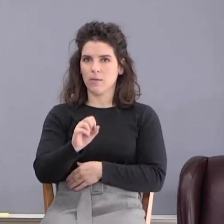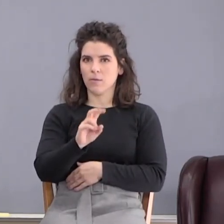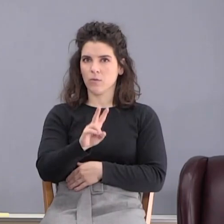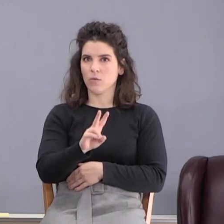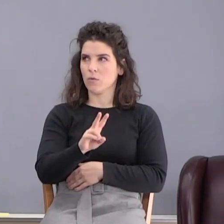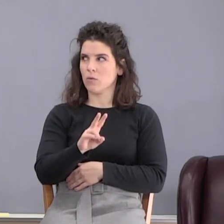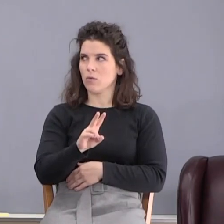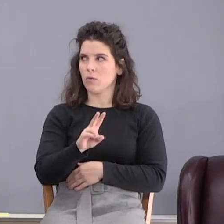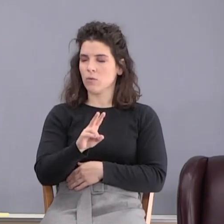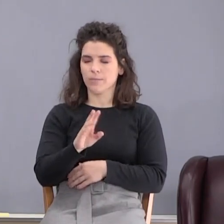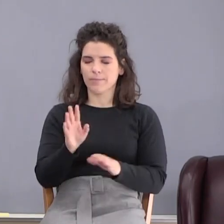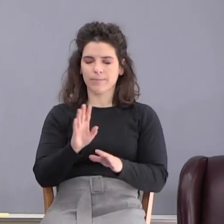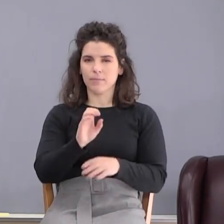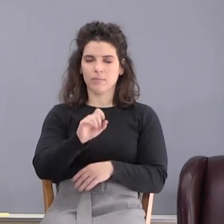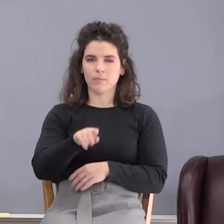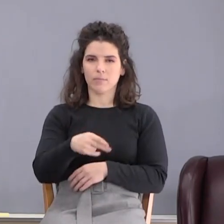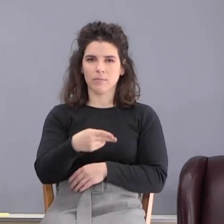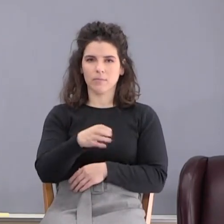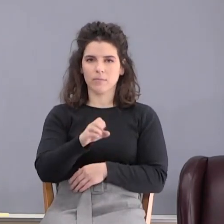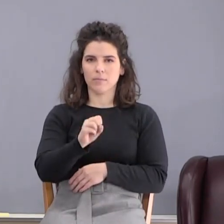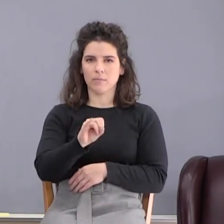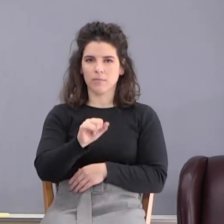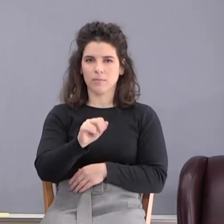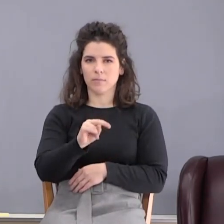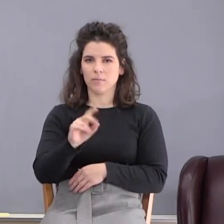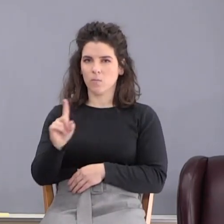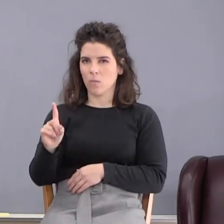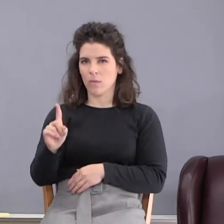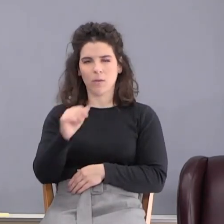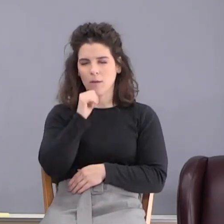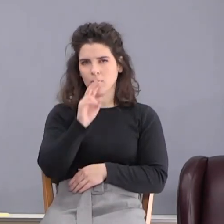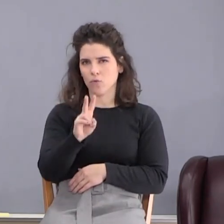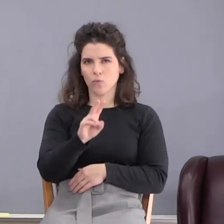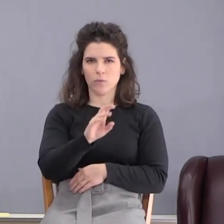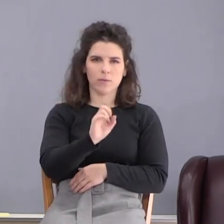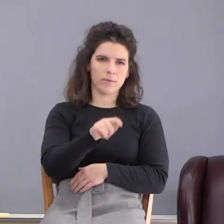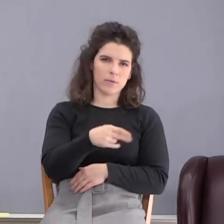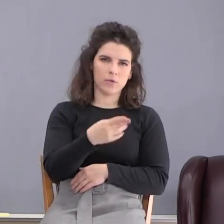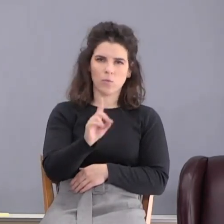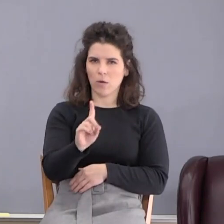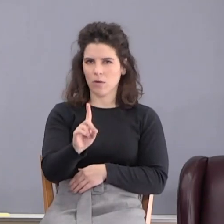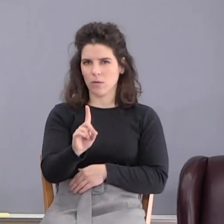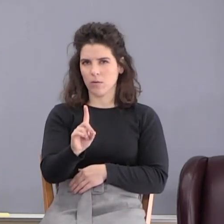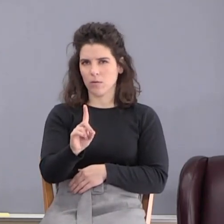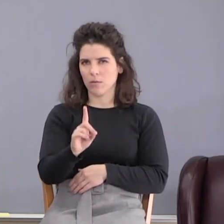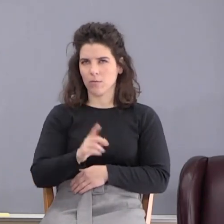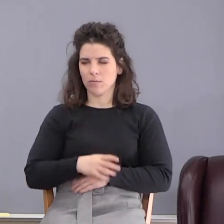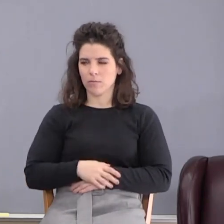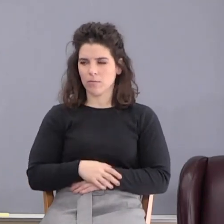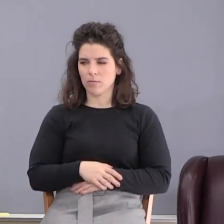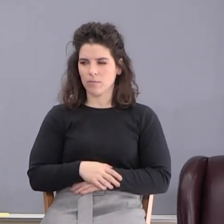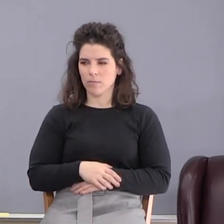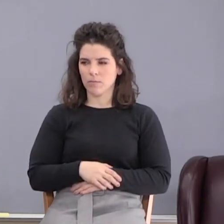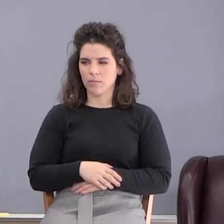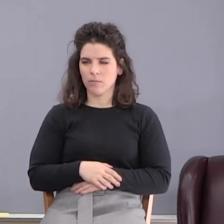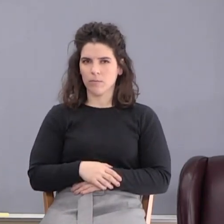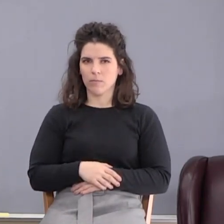chapter Ephesians chapter 1. This current body is